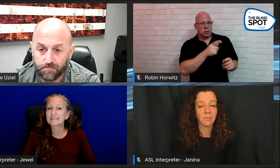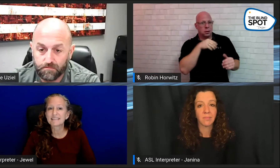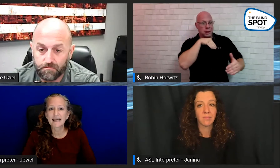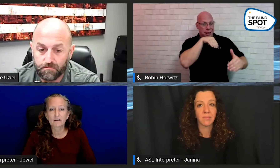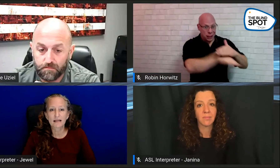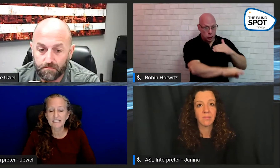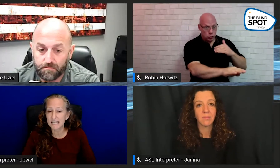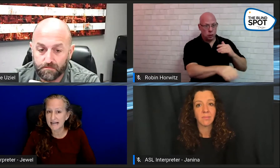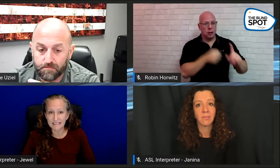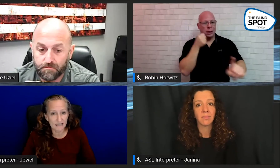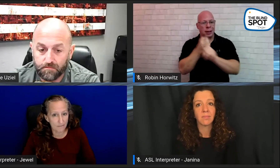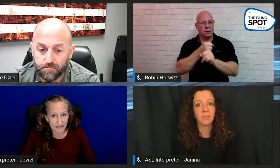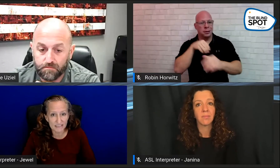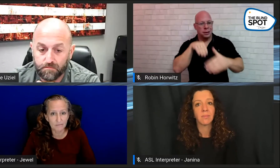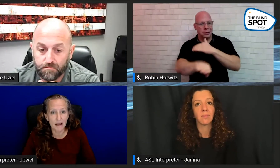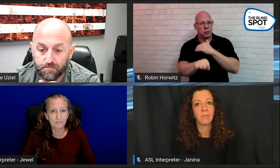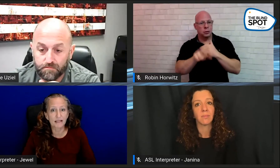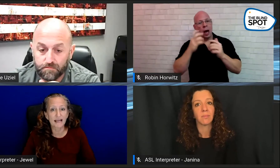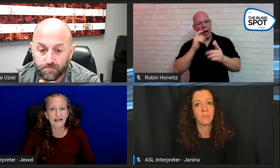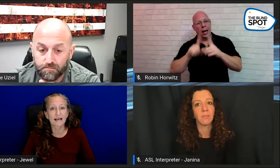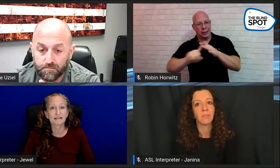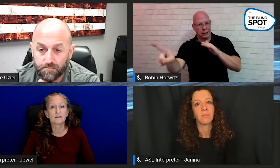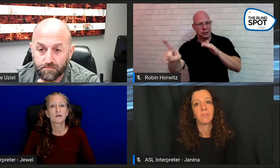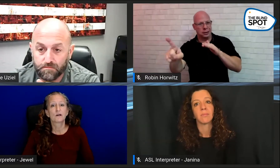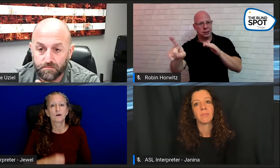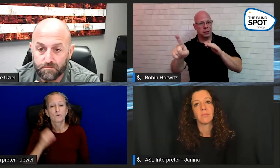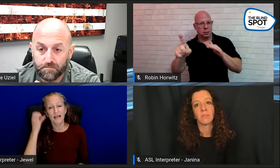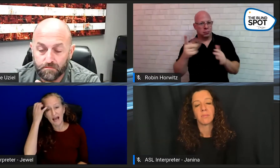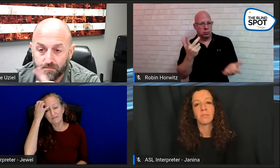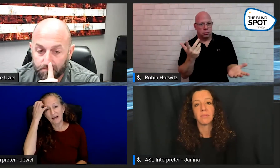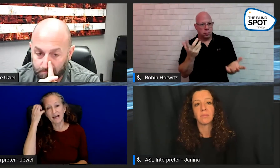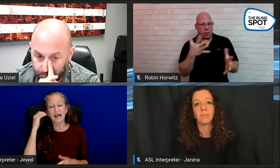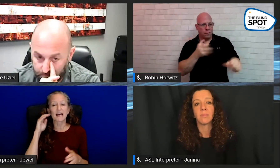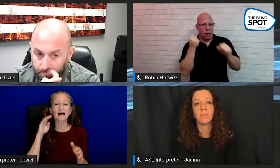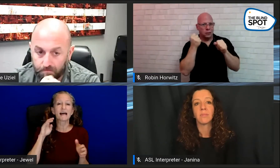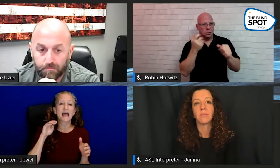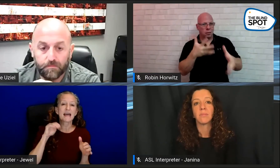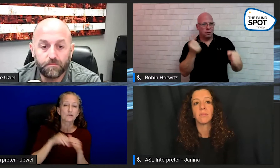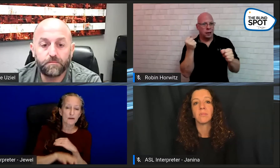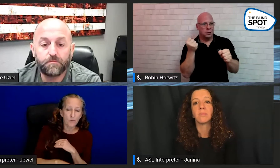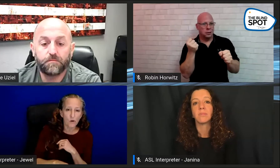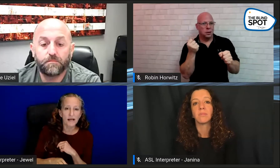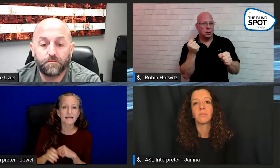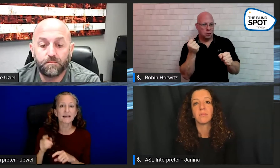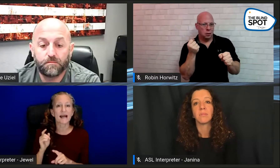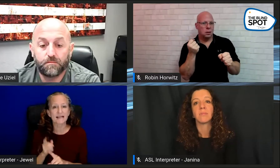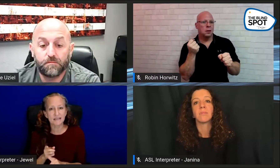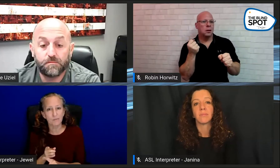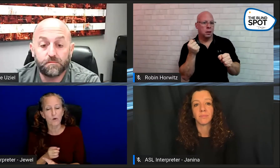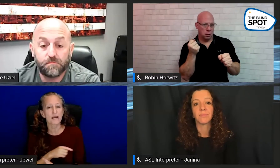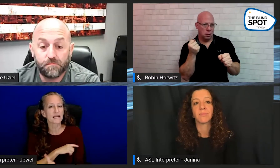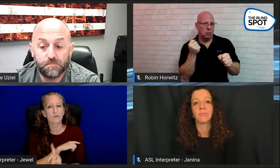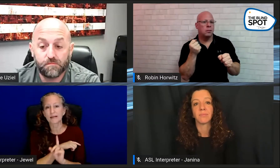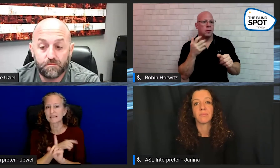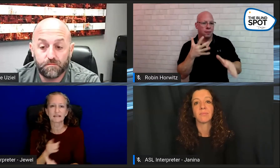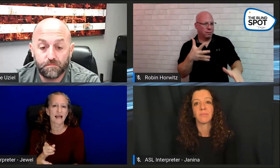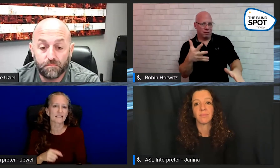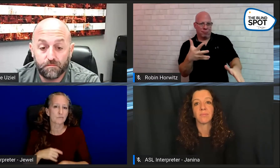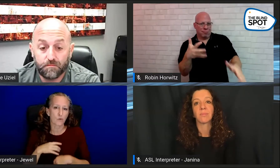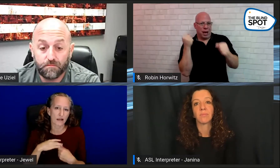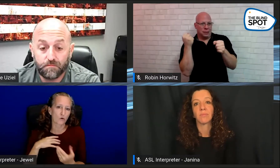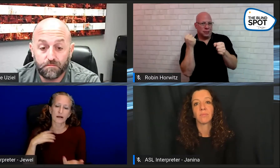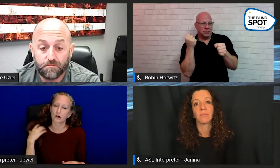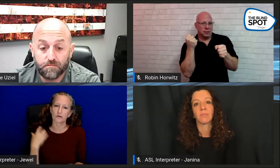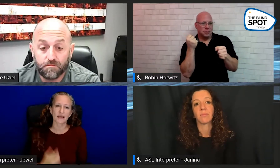And it's a day or less, and it's not based on my plan. We have a entry point and an exit point, and we get to the